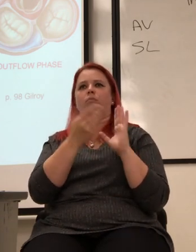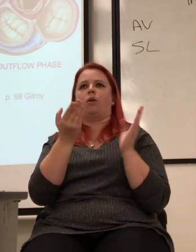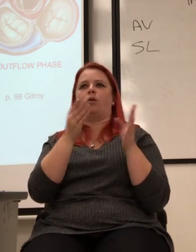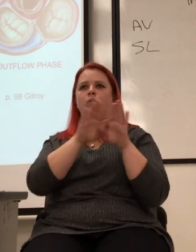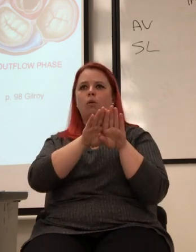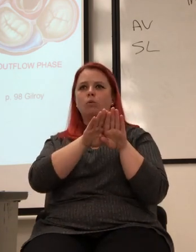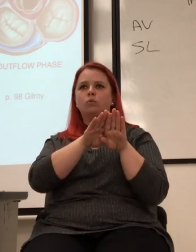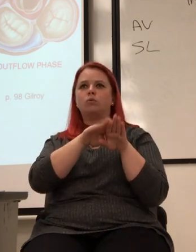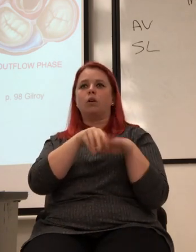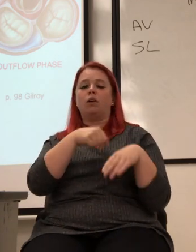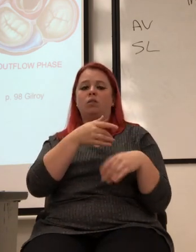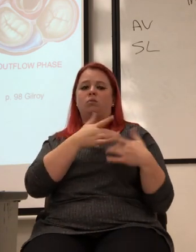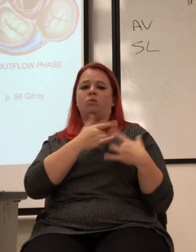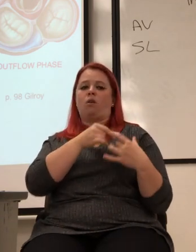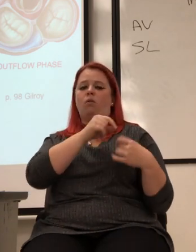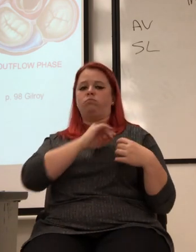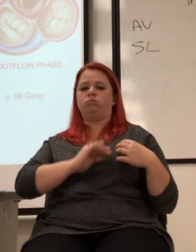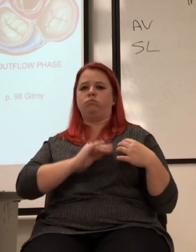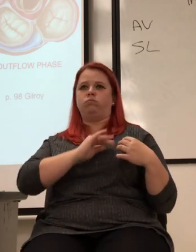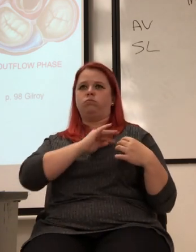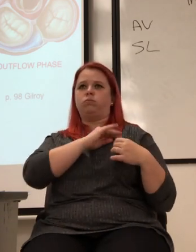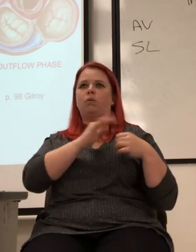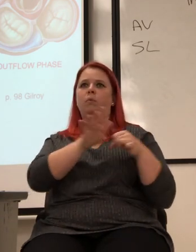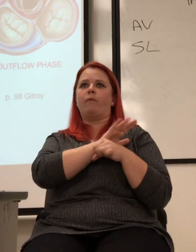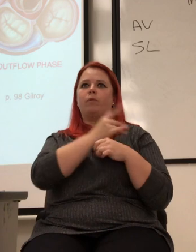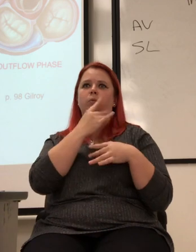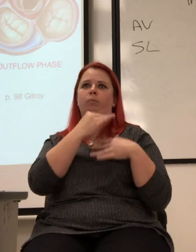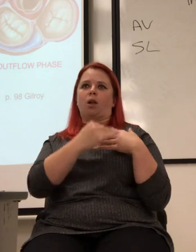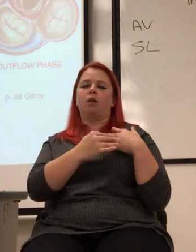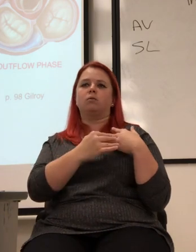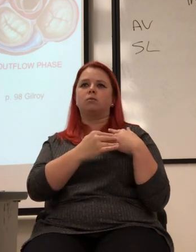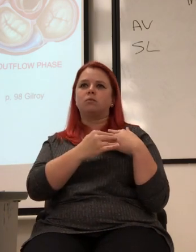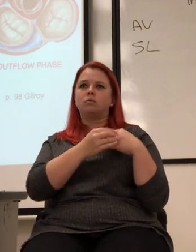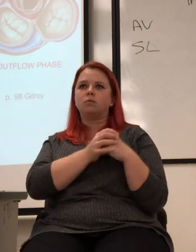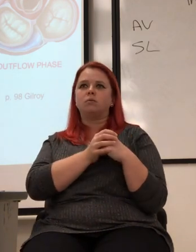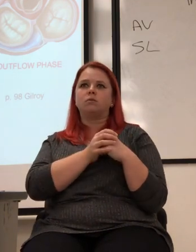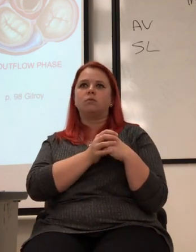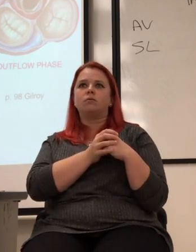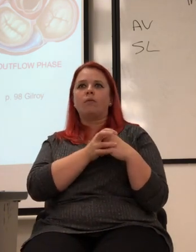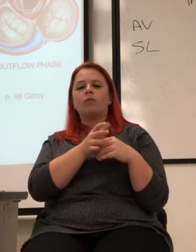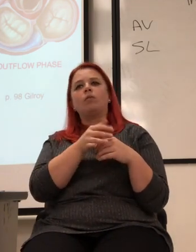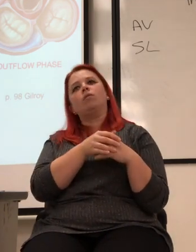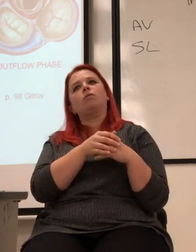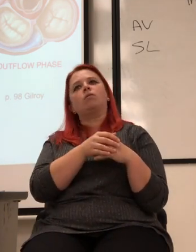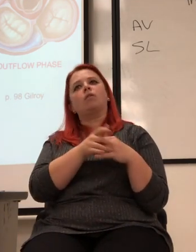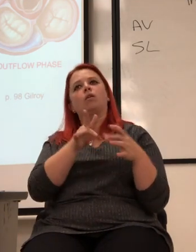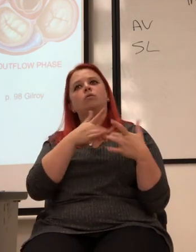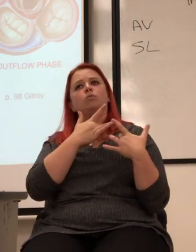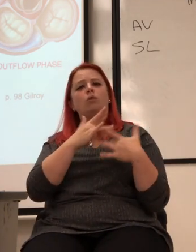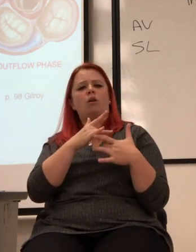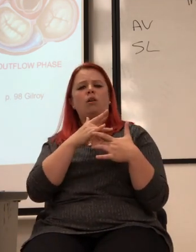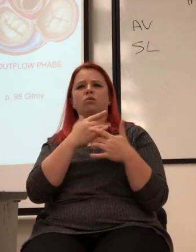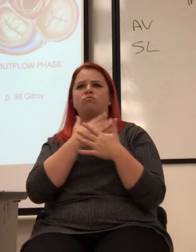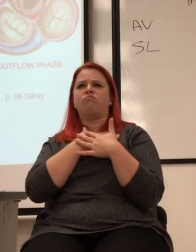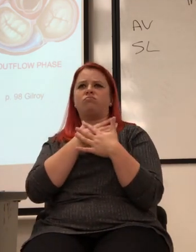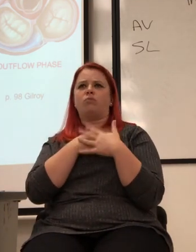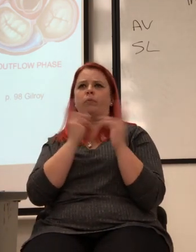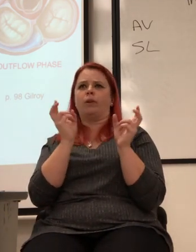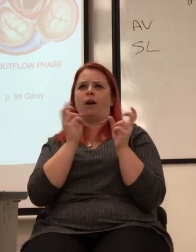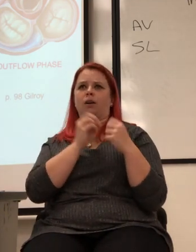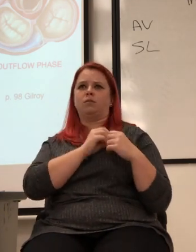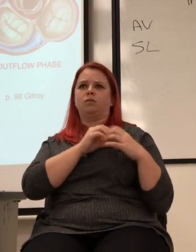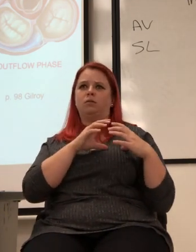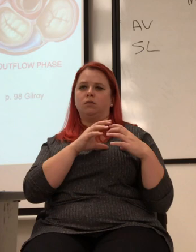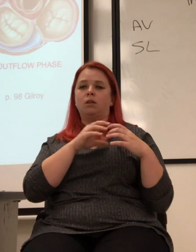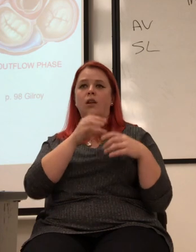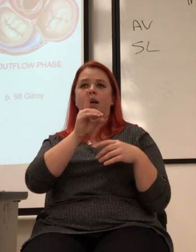heart with blood, basically. All right? So the heart's relaxed. Do we call that